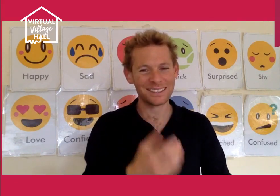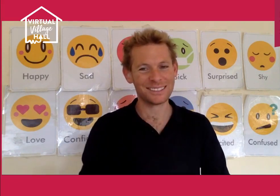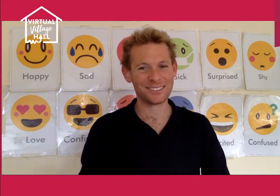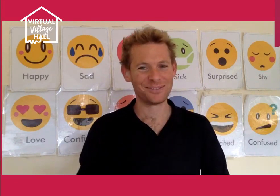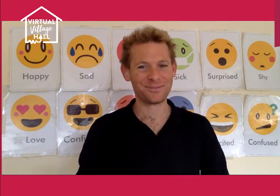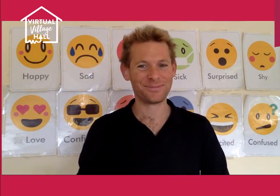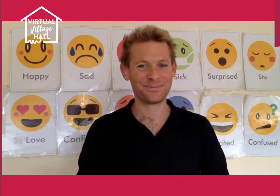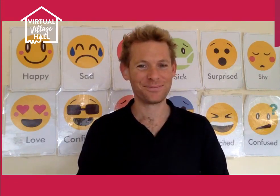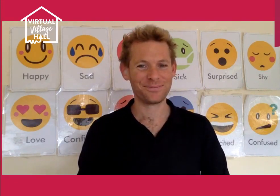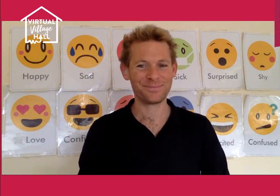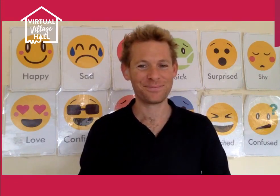Apple.